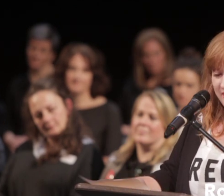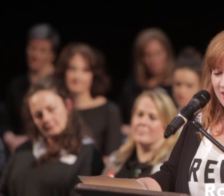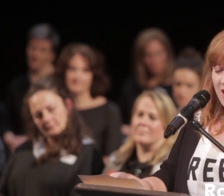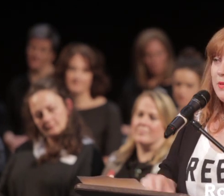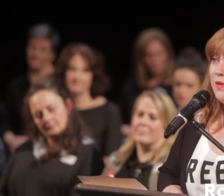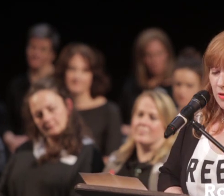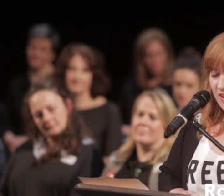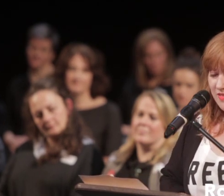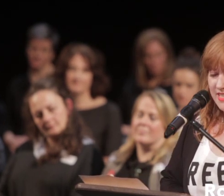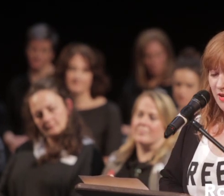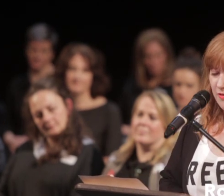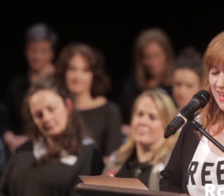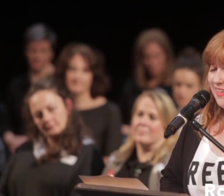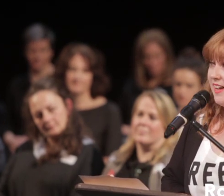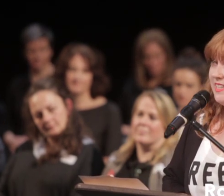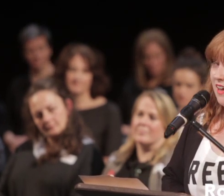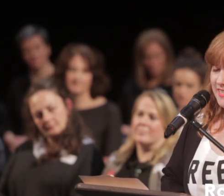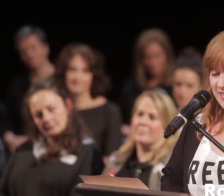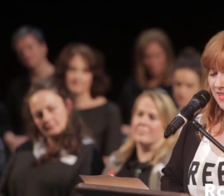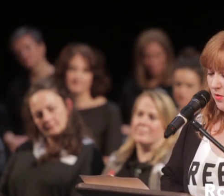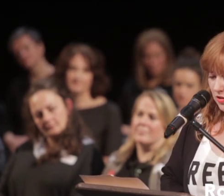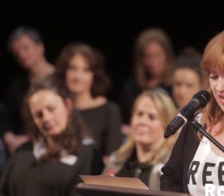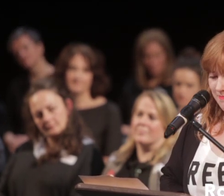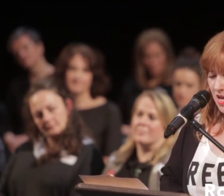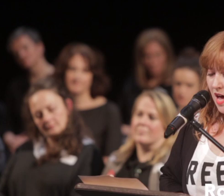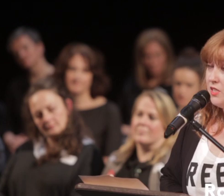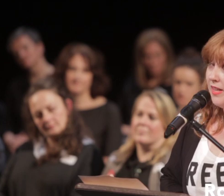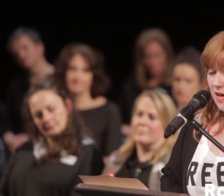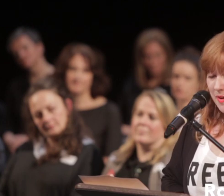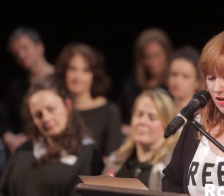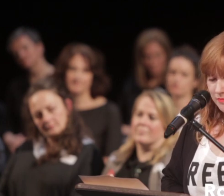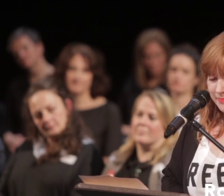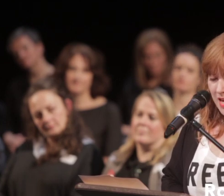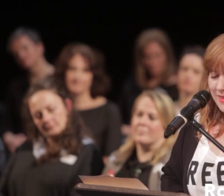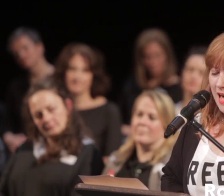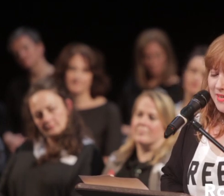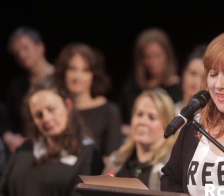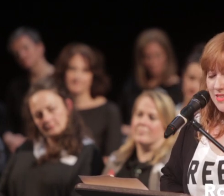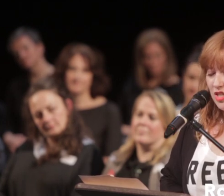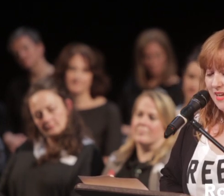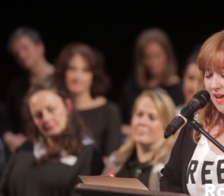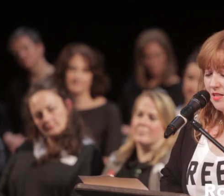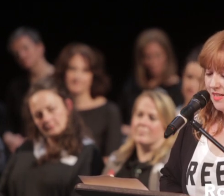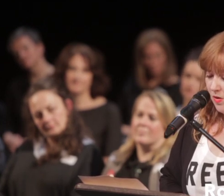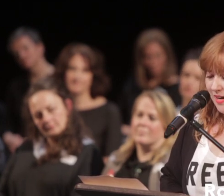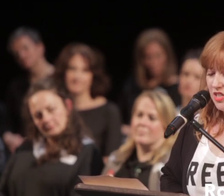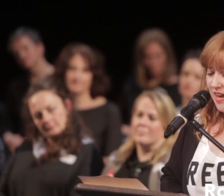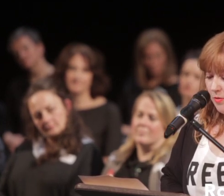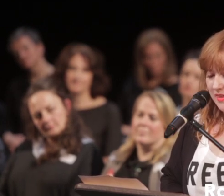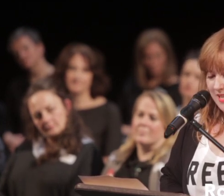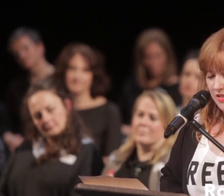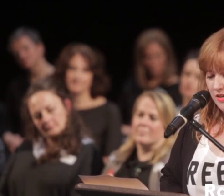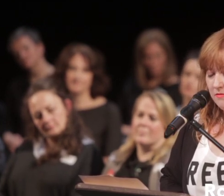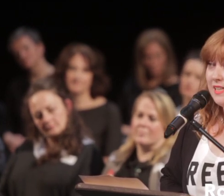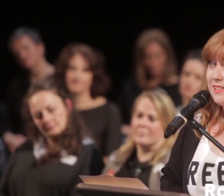women playwrights between the work of Lady Gregory and the 1990s is paltry. I don't think I'm alone. The Abbey needs to shed light on this work and